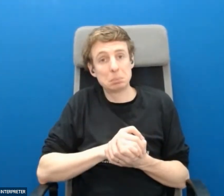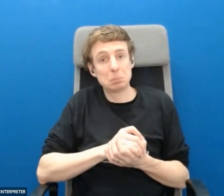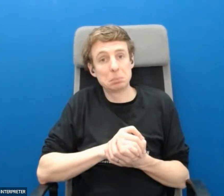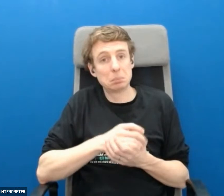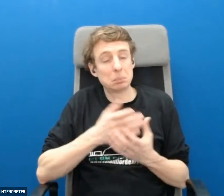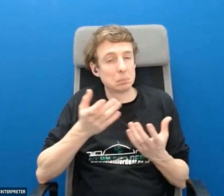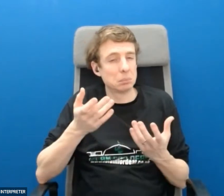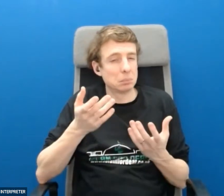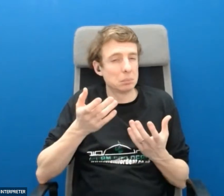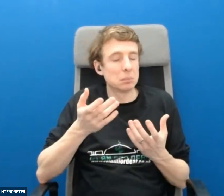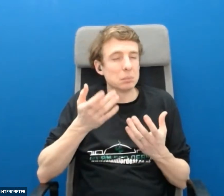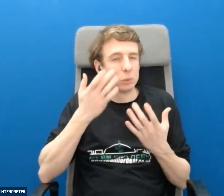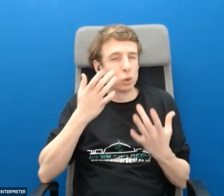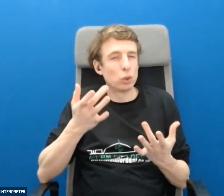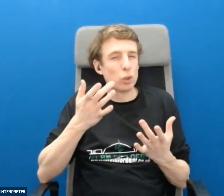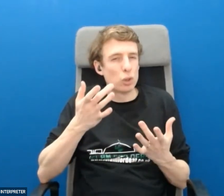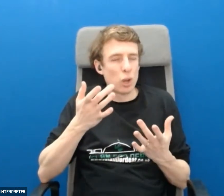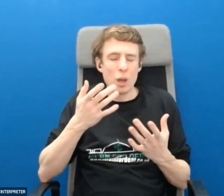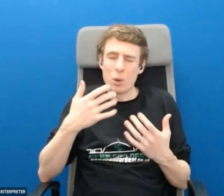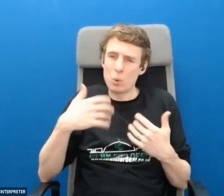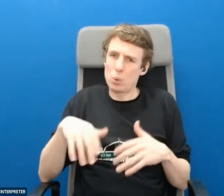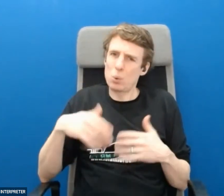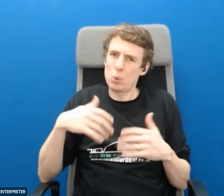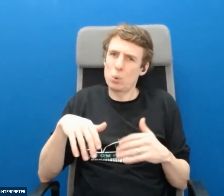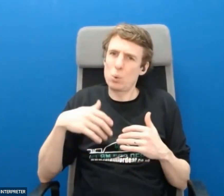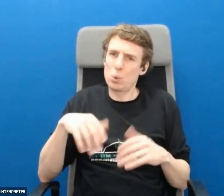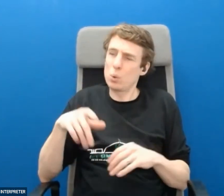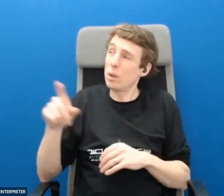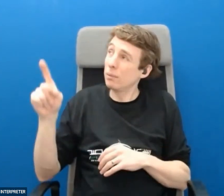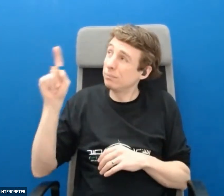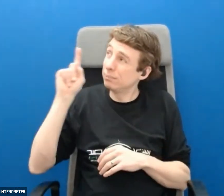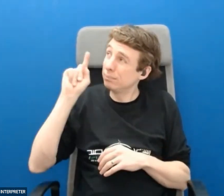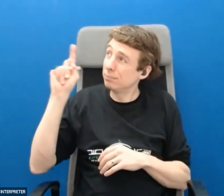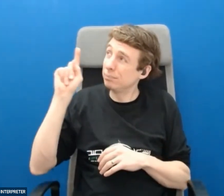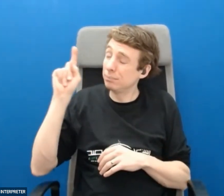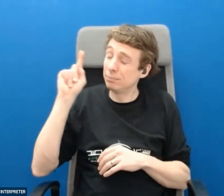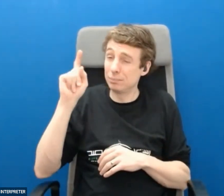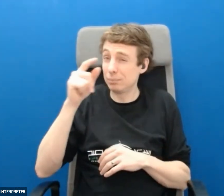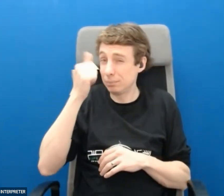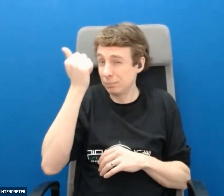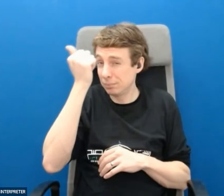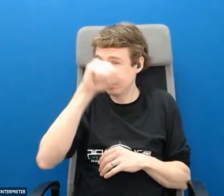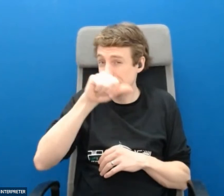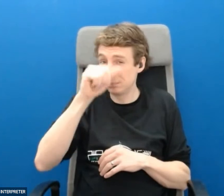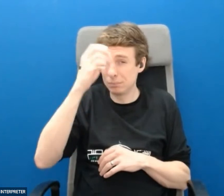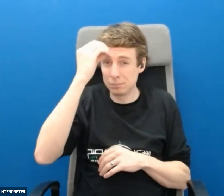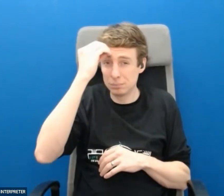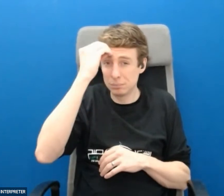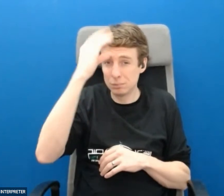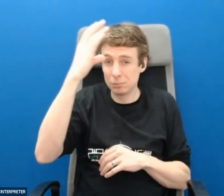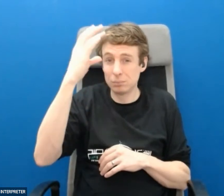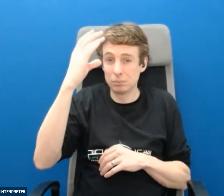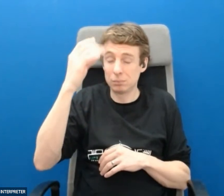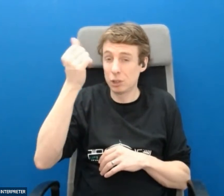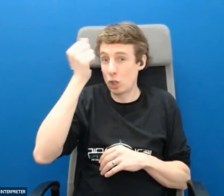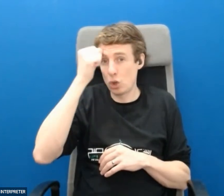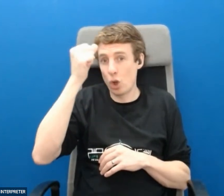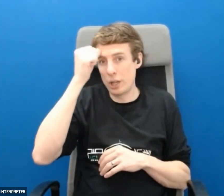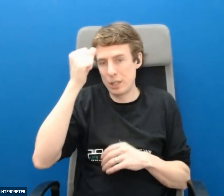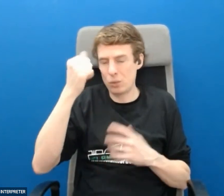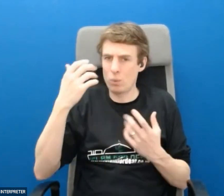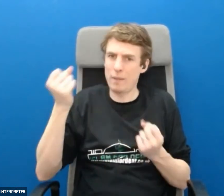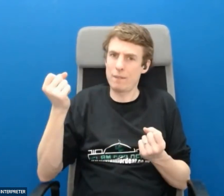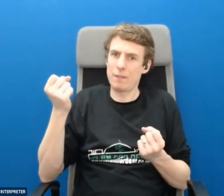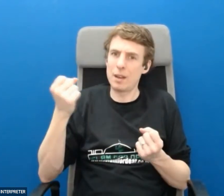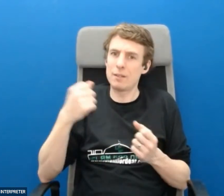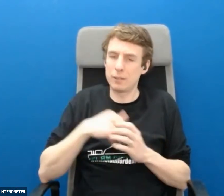the intricacy of His knowledge and His capability of creating, where He can create, or He has